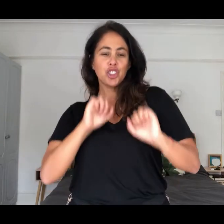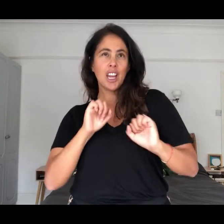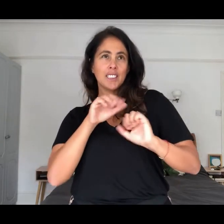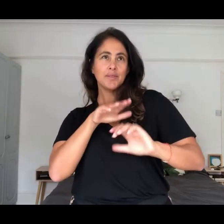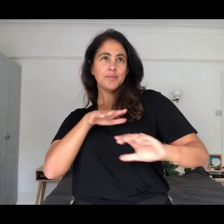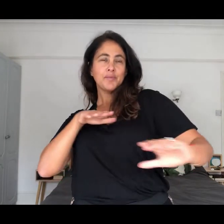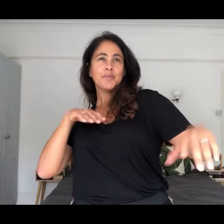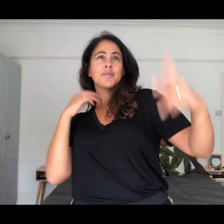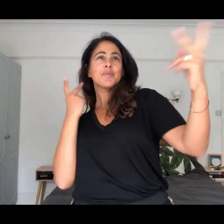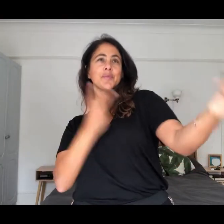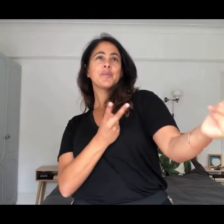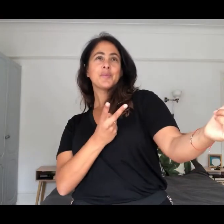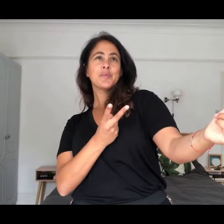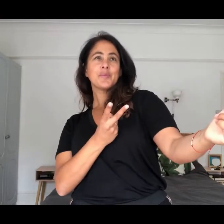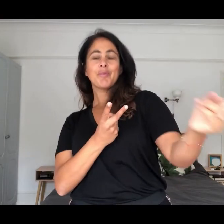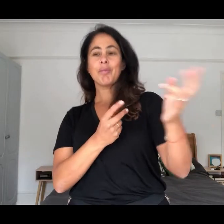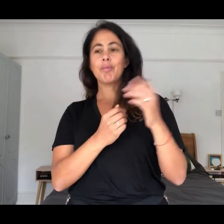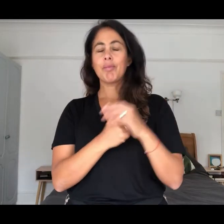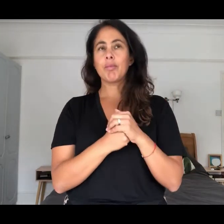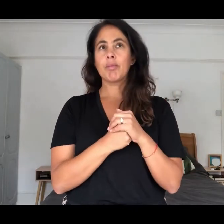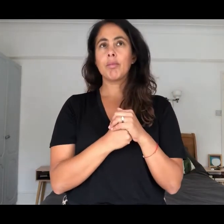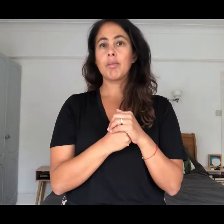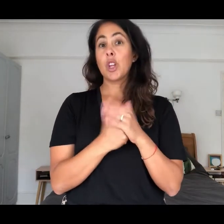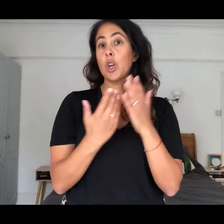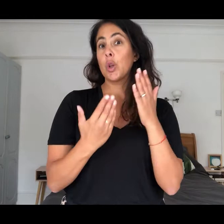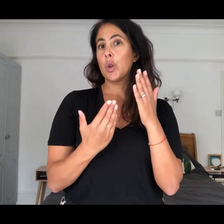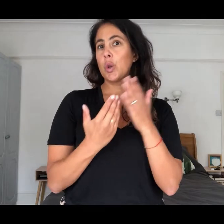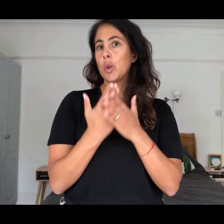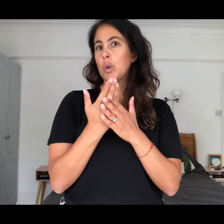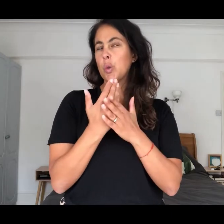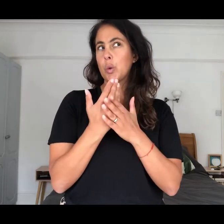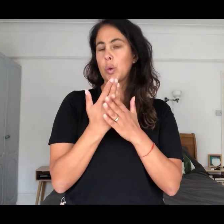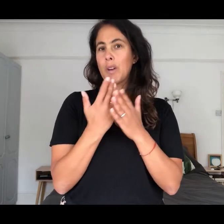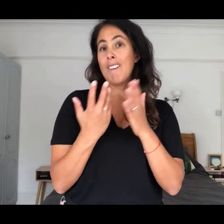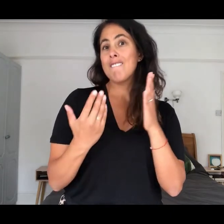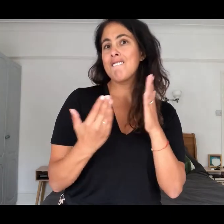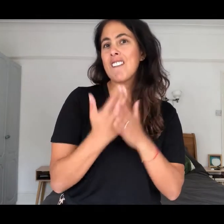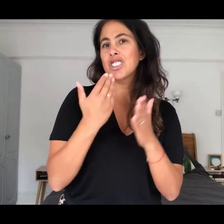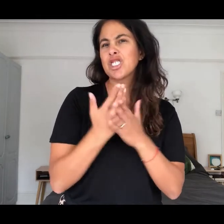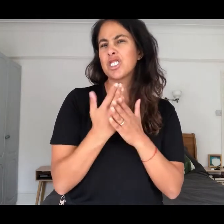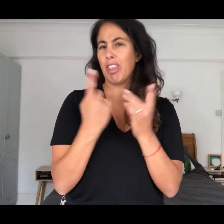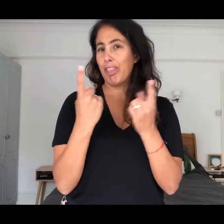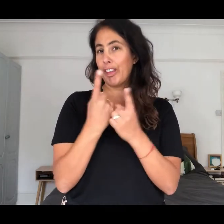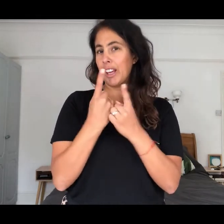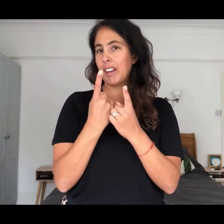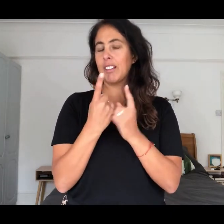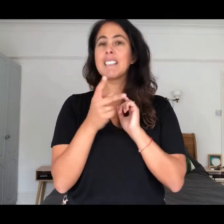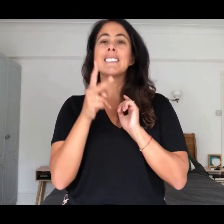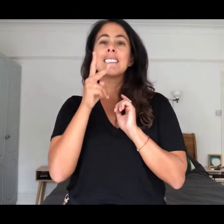hear that the new fashion accessory are cigarette holders.